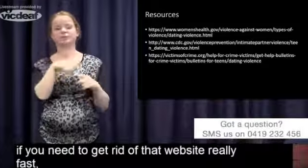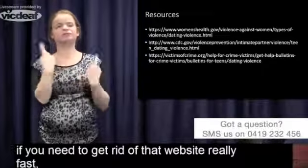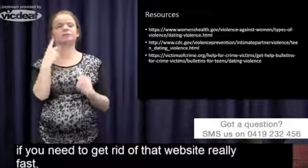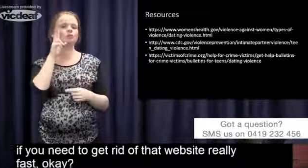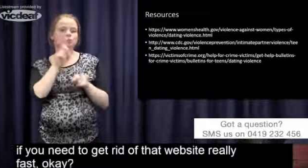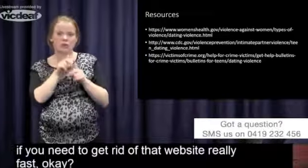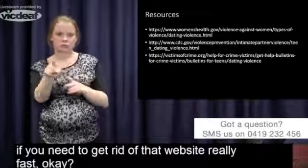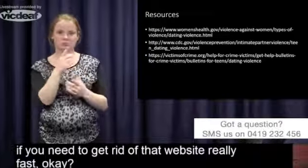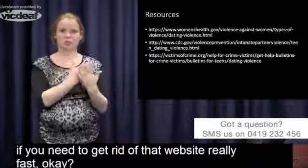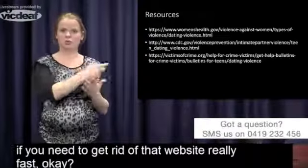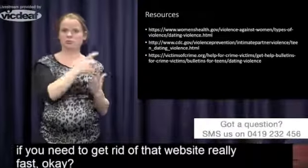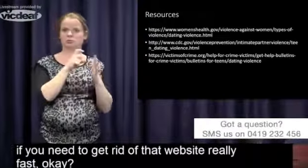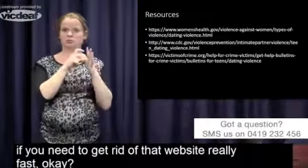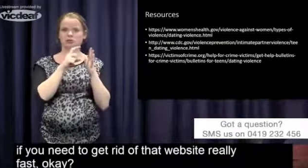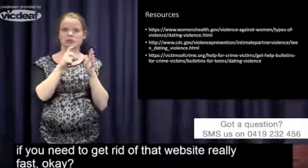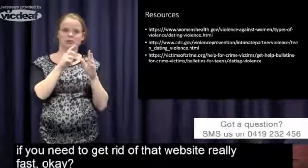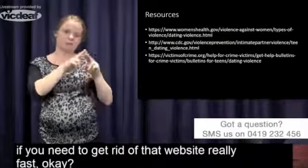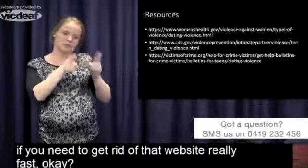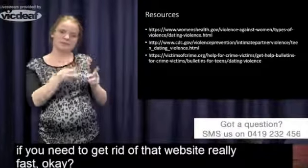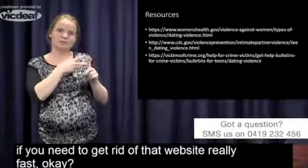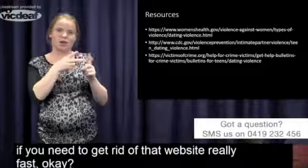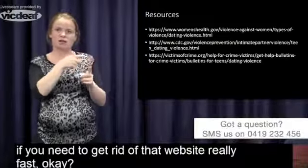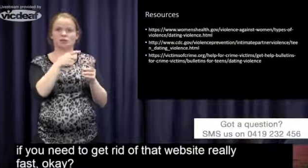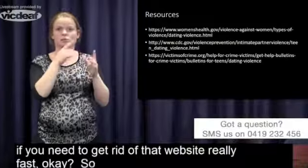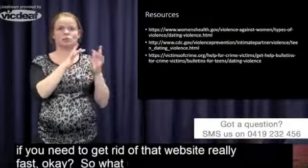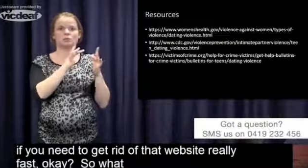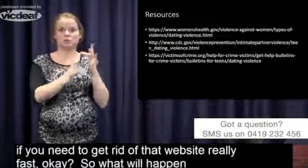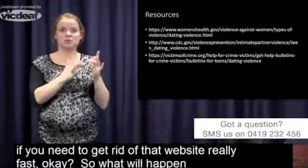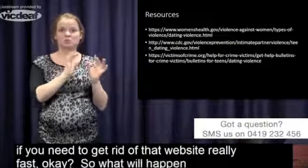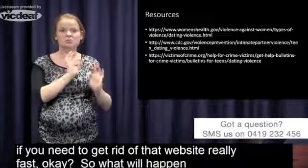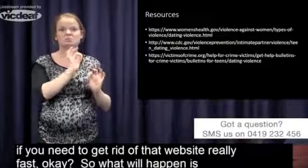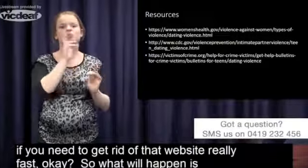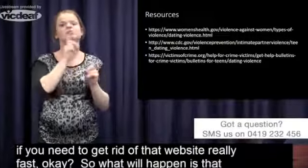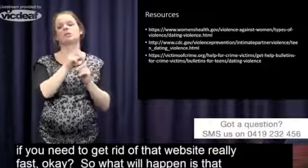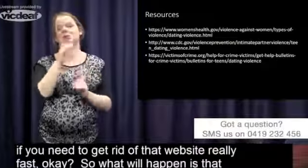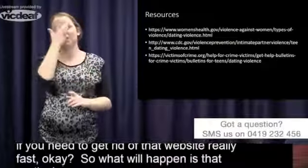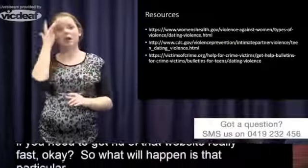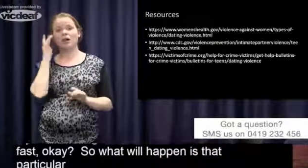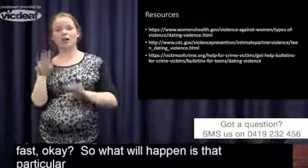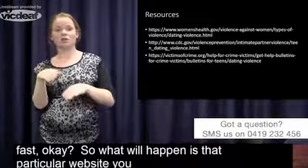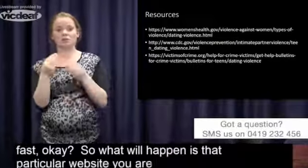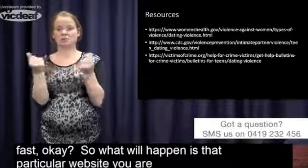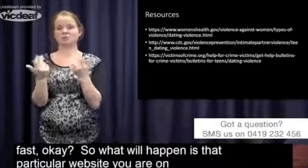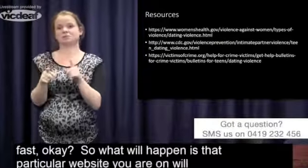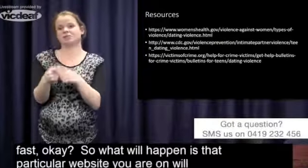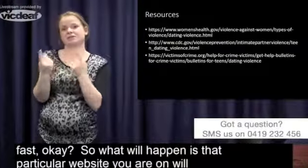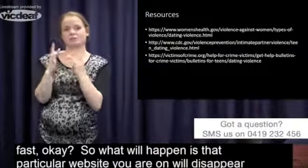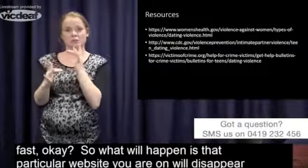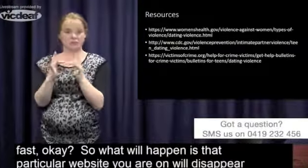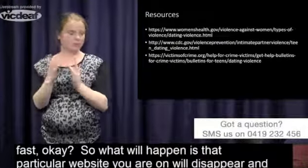So what will happen is that particular website that you're on will disappear, and then say a Google website will come up. So it looks like you've